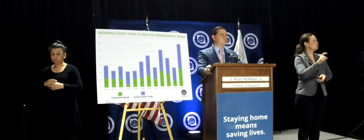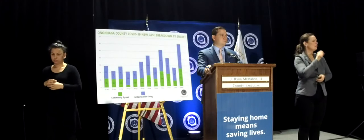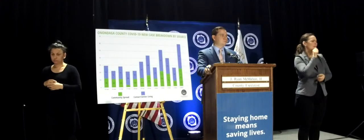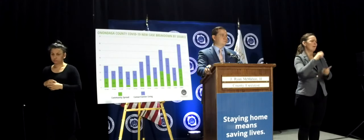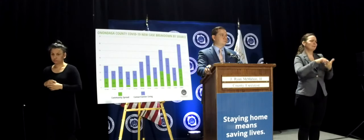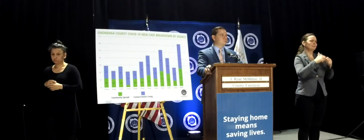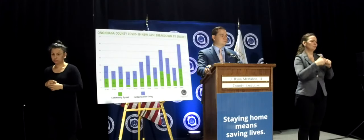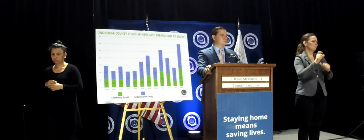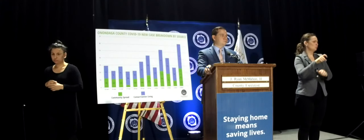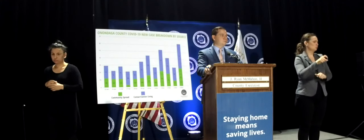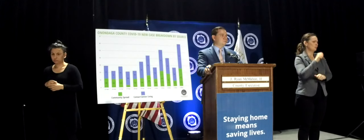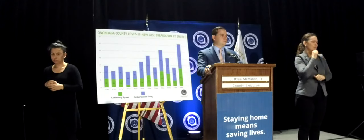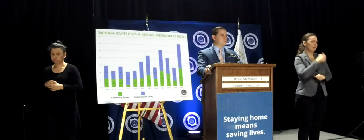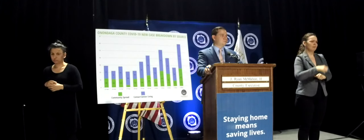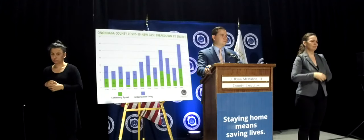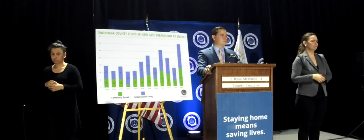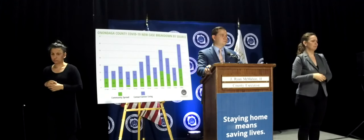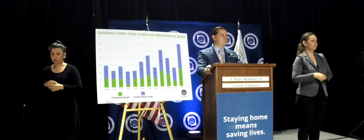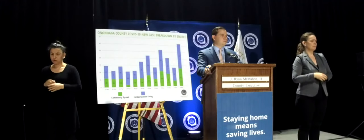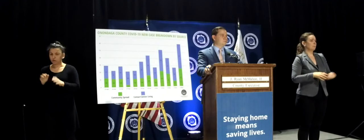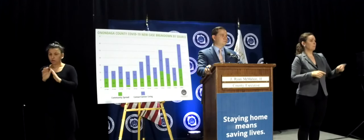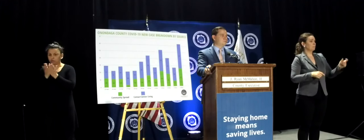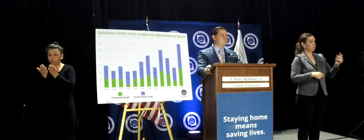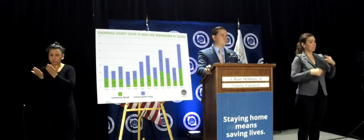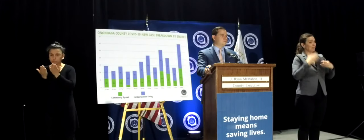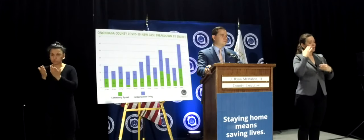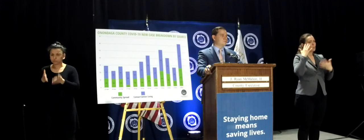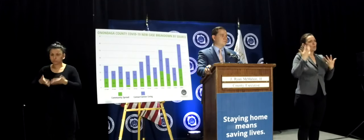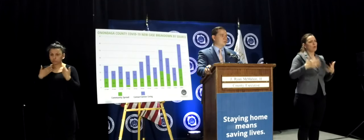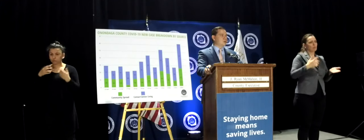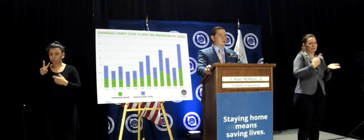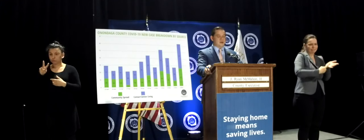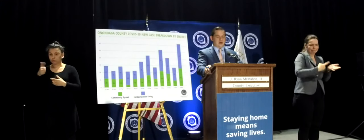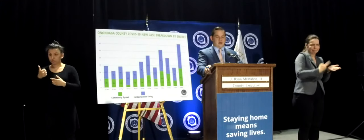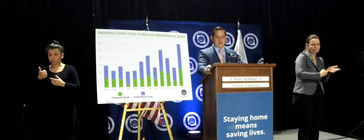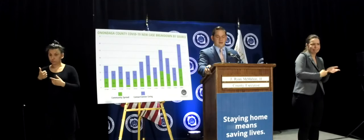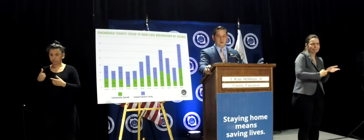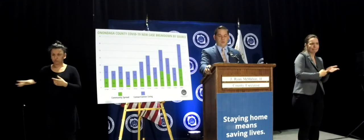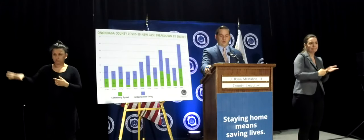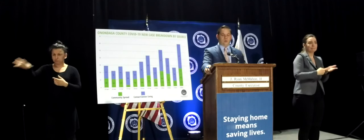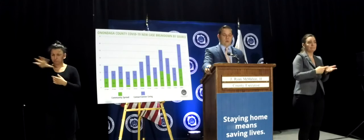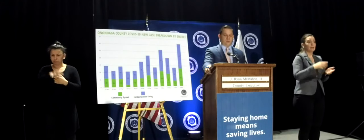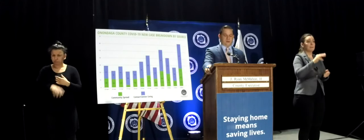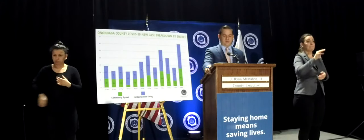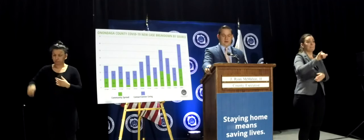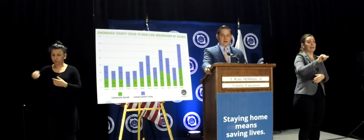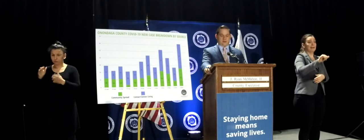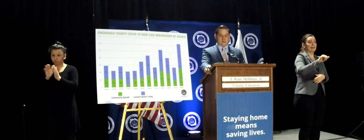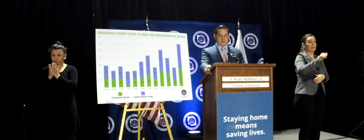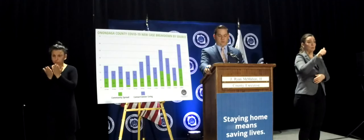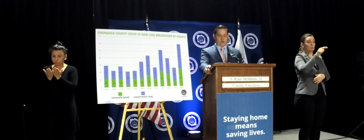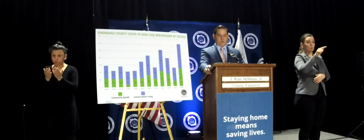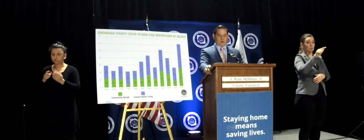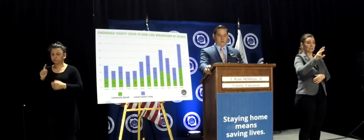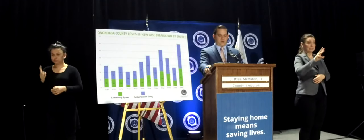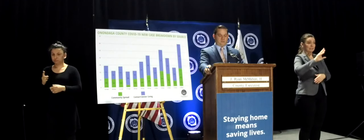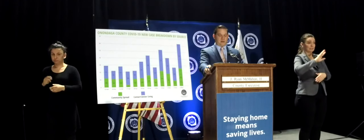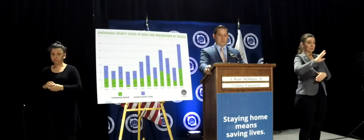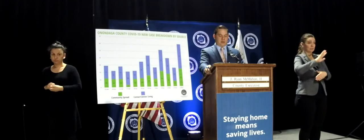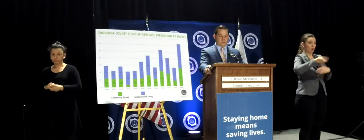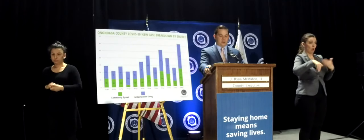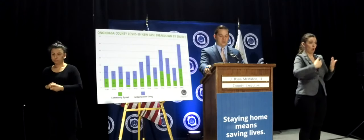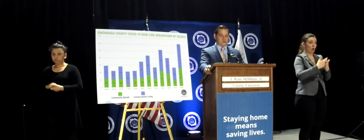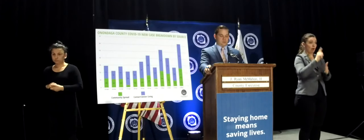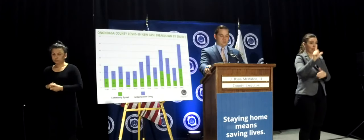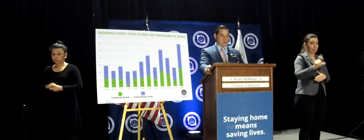libraries reopen on the 26th, will that be all the branches that are doing Yeah, it will be. We're going to work with our